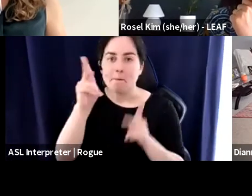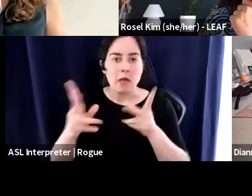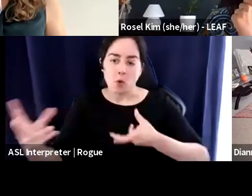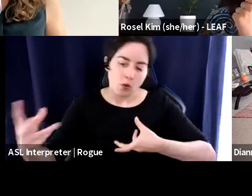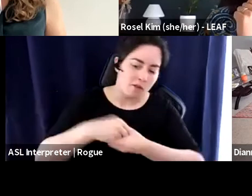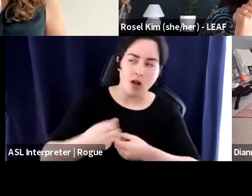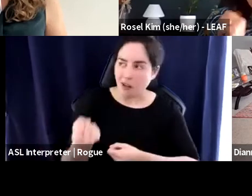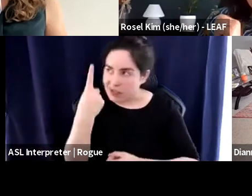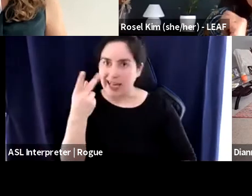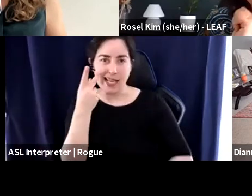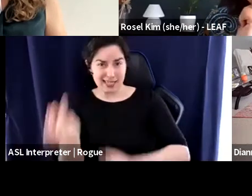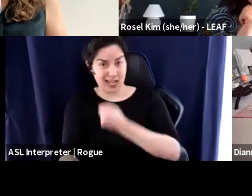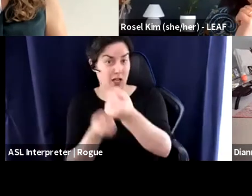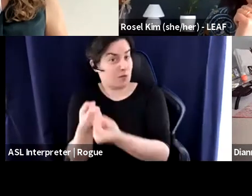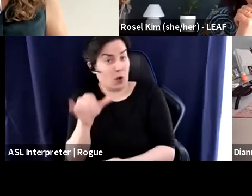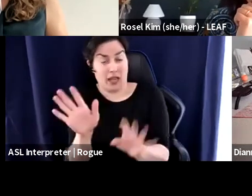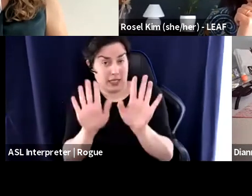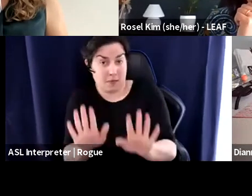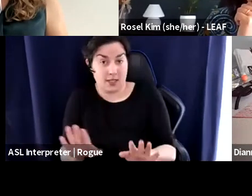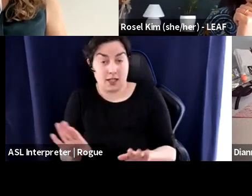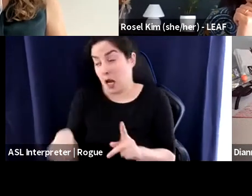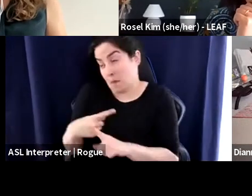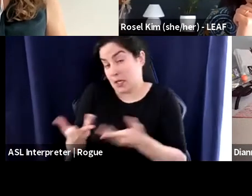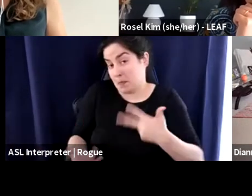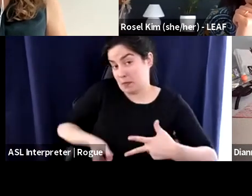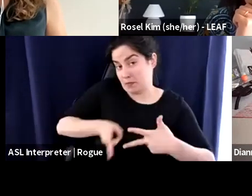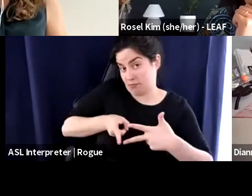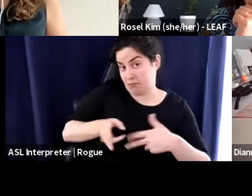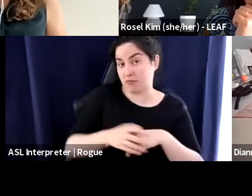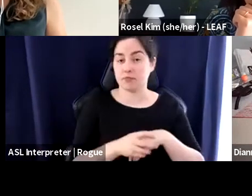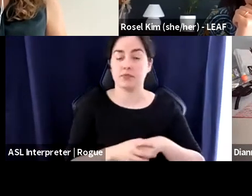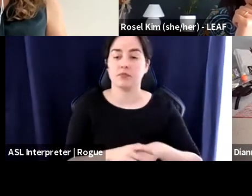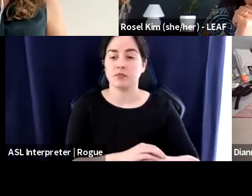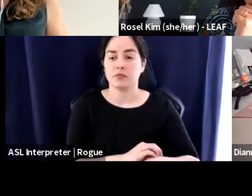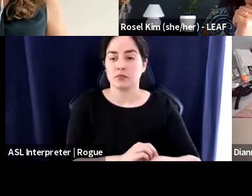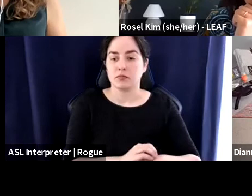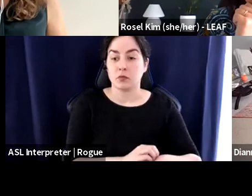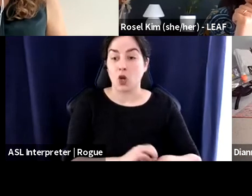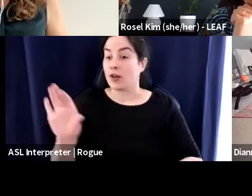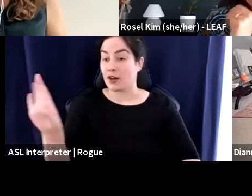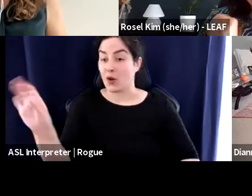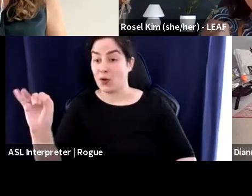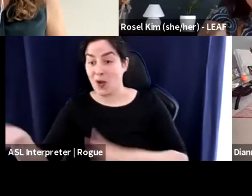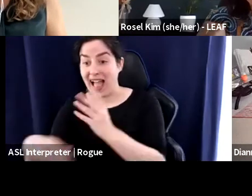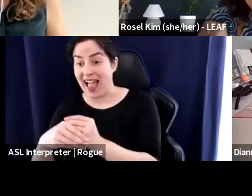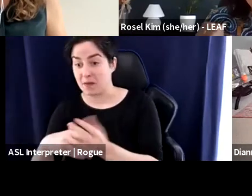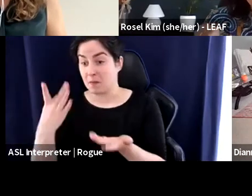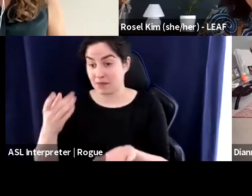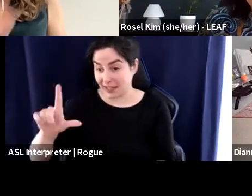think would be great. And as Lynn Gell points out, a research chair. Why not,